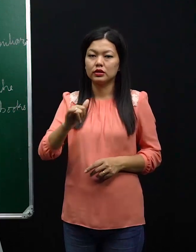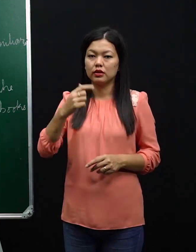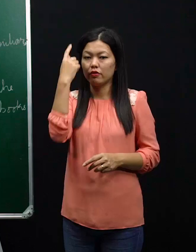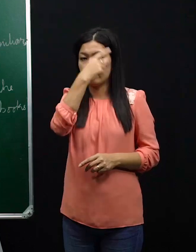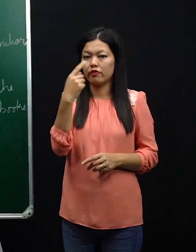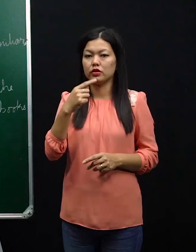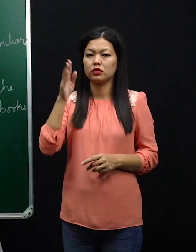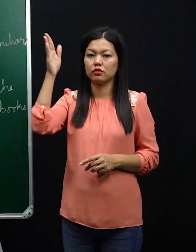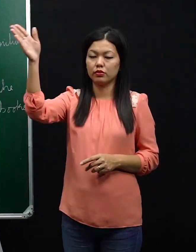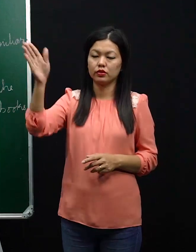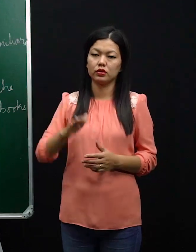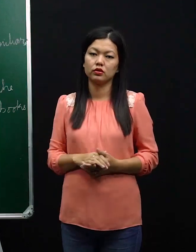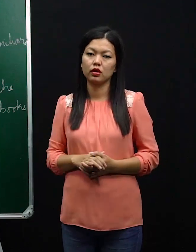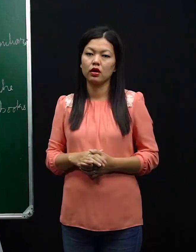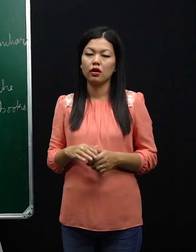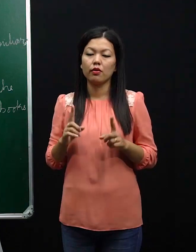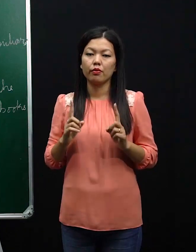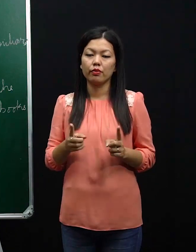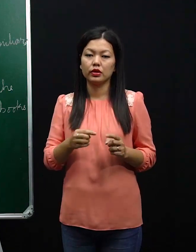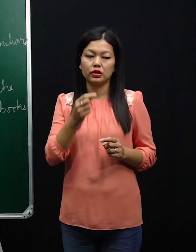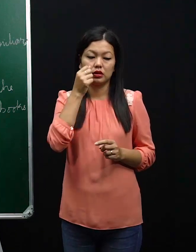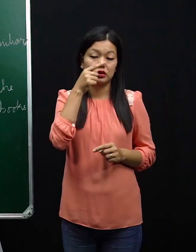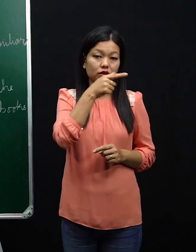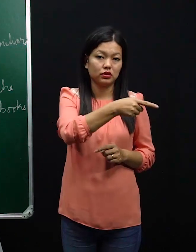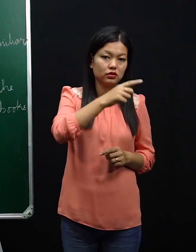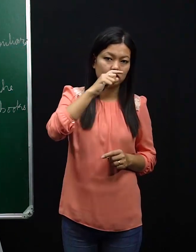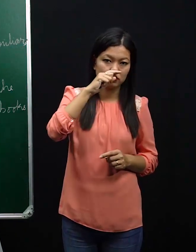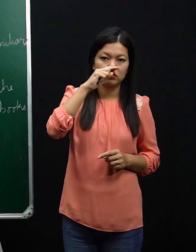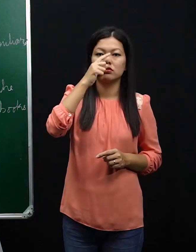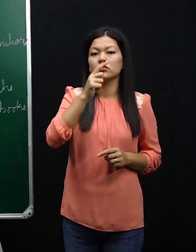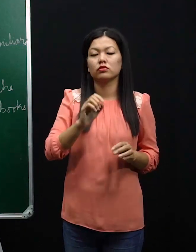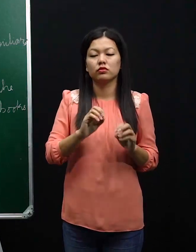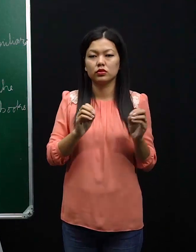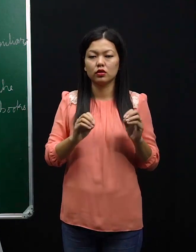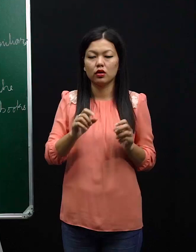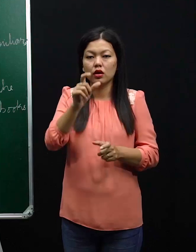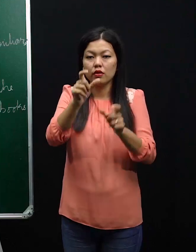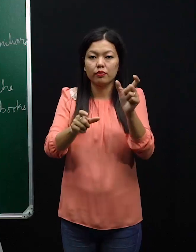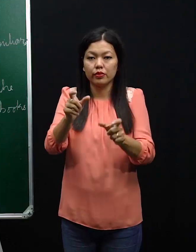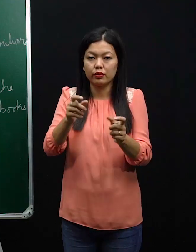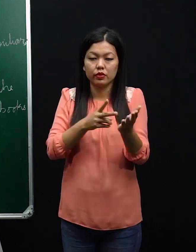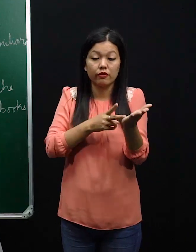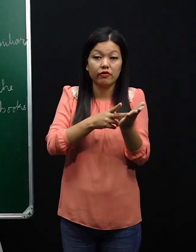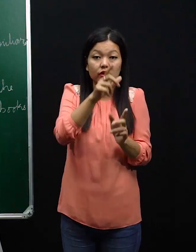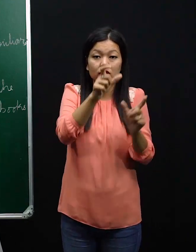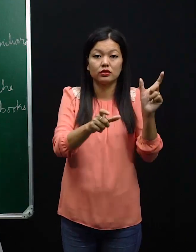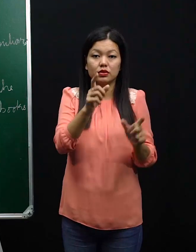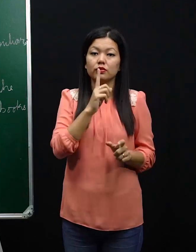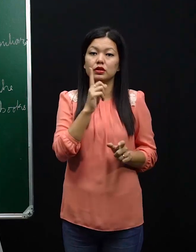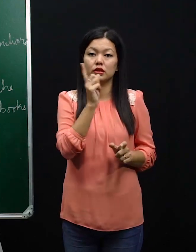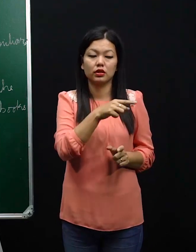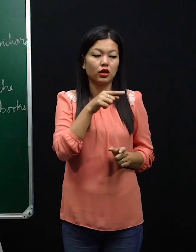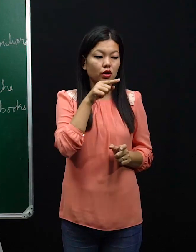be worth to carry the face of such a great legend, of a face that the people, the villagers, had been talking for so